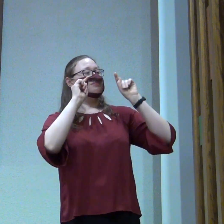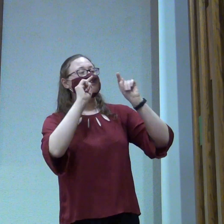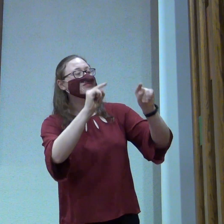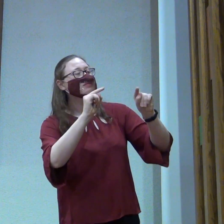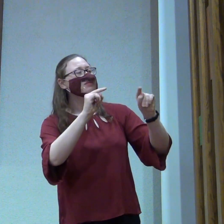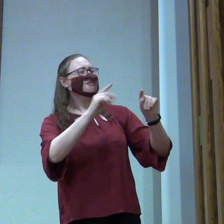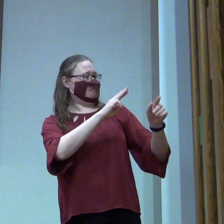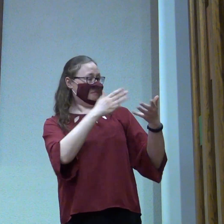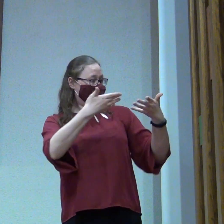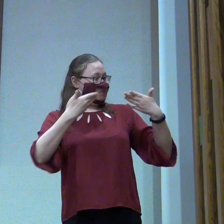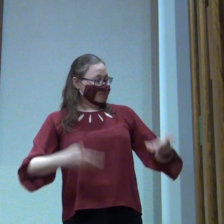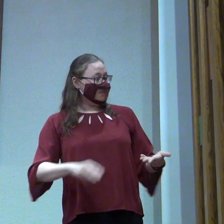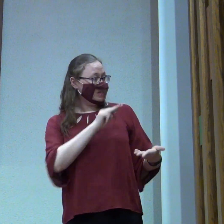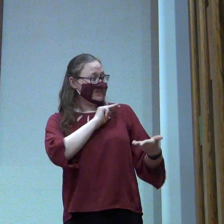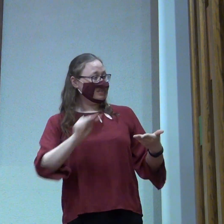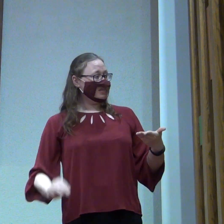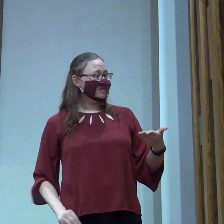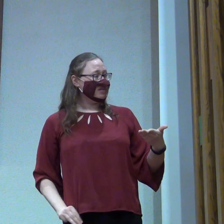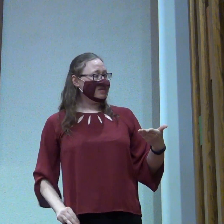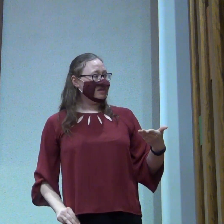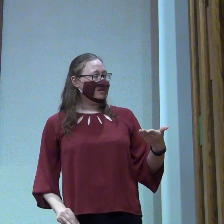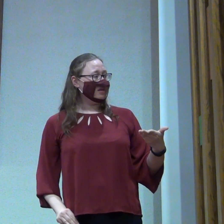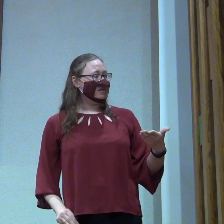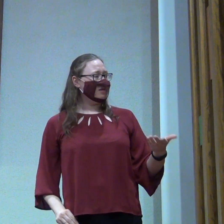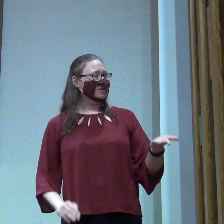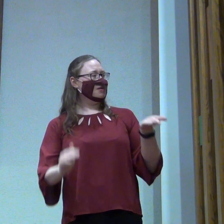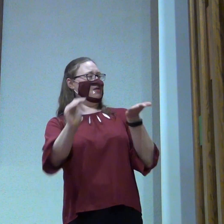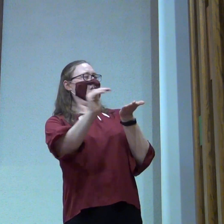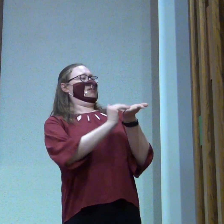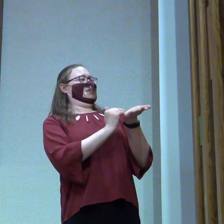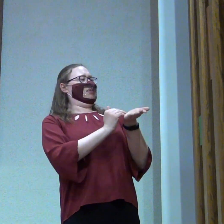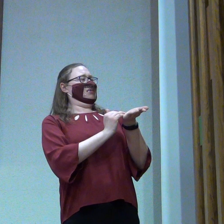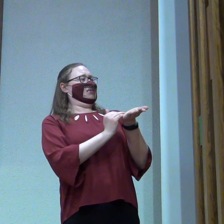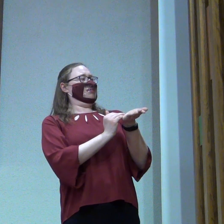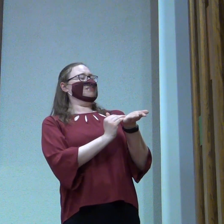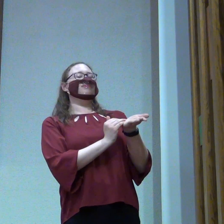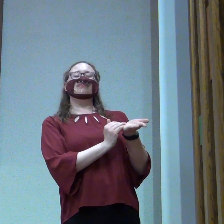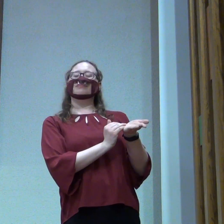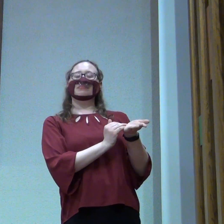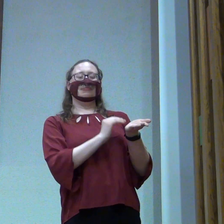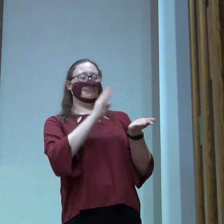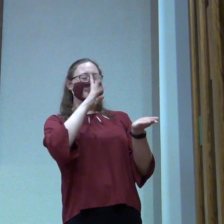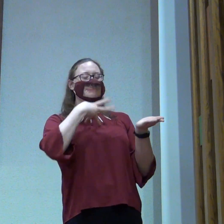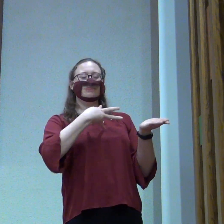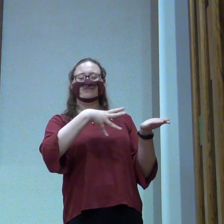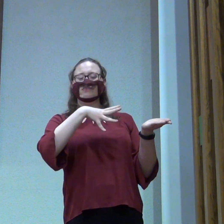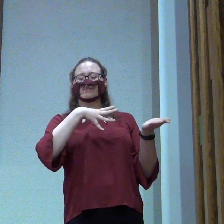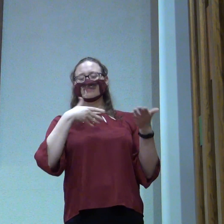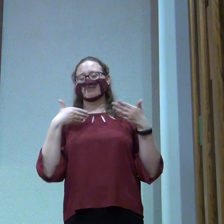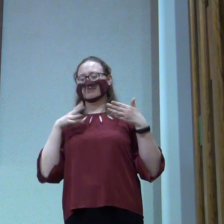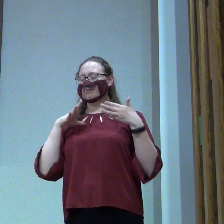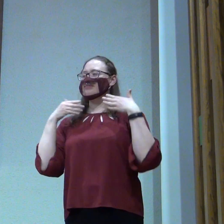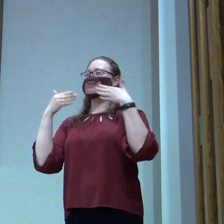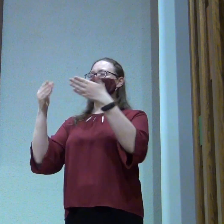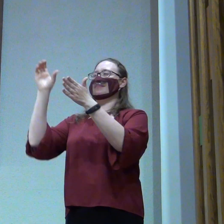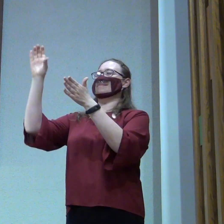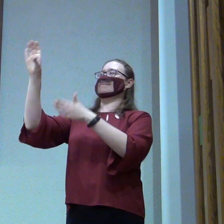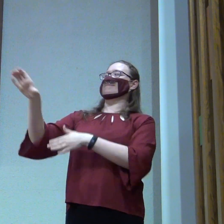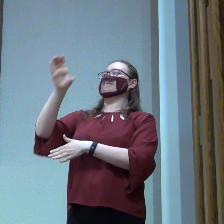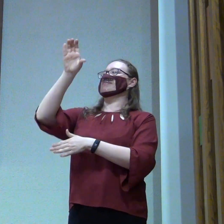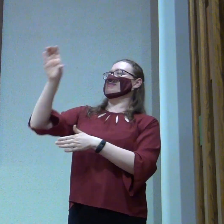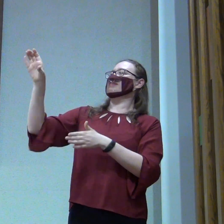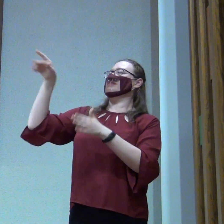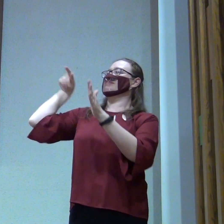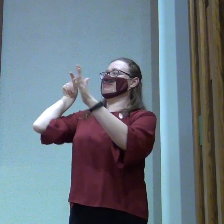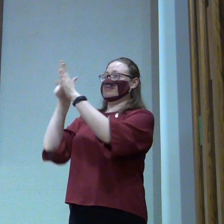be their Messiah, and after rejected by them, suffered a death on the cross to redeem not